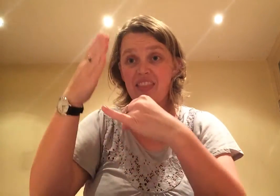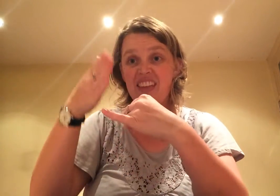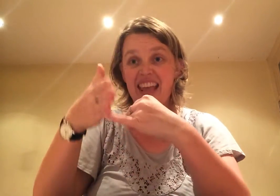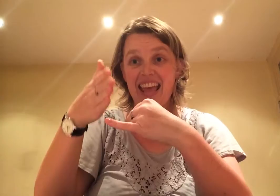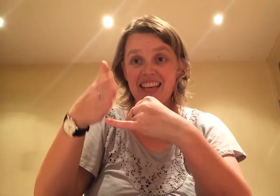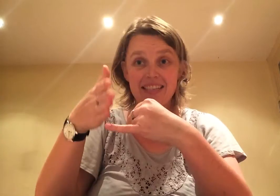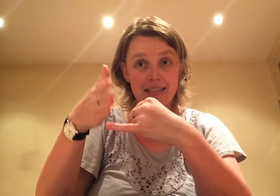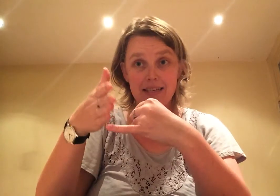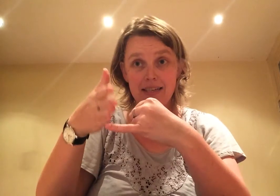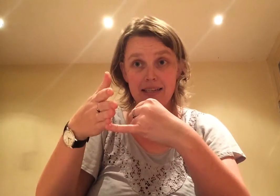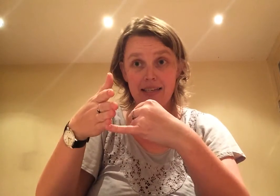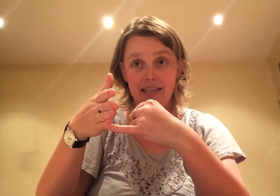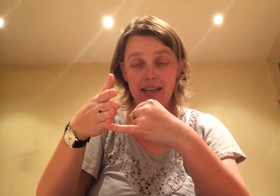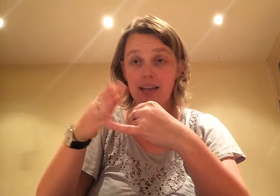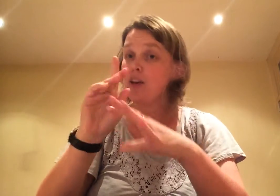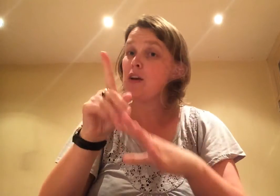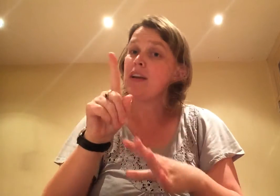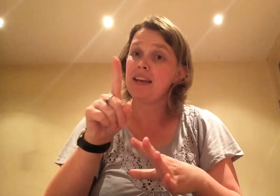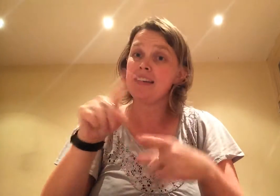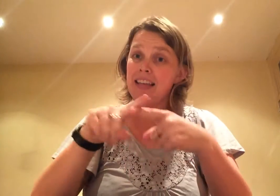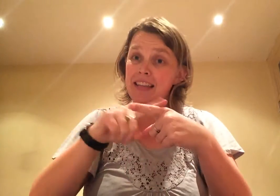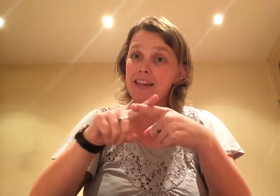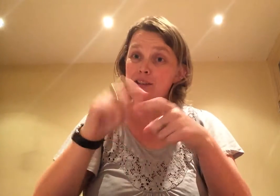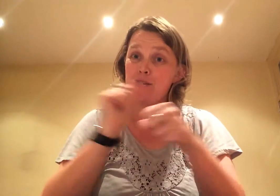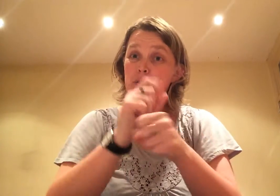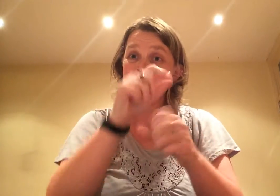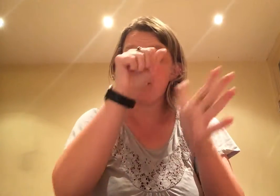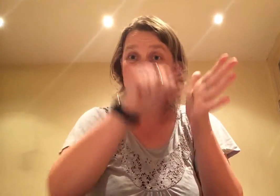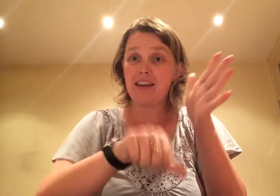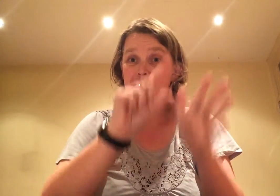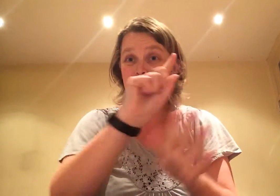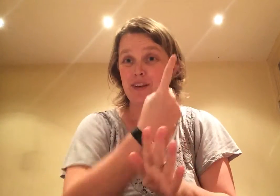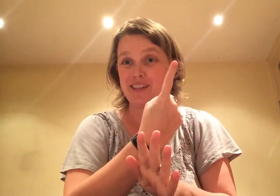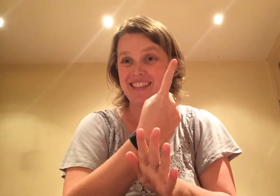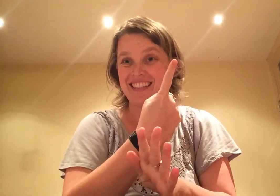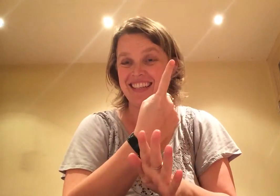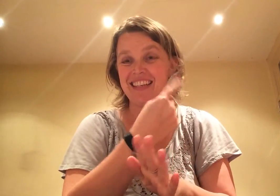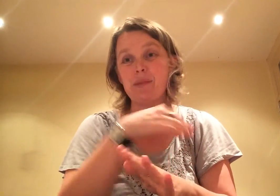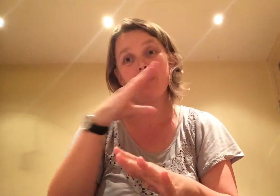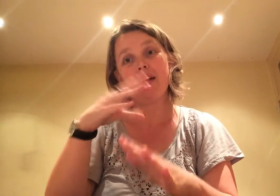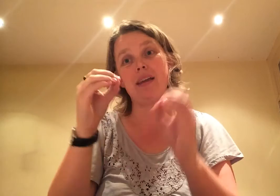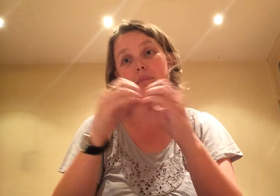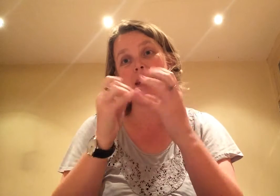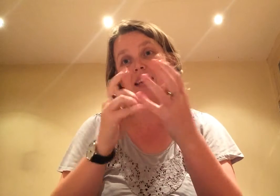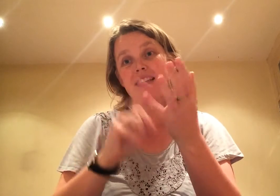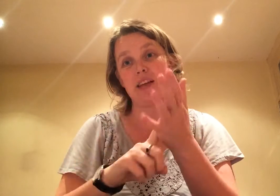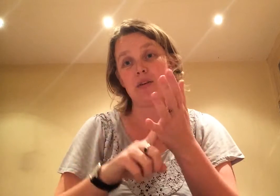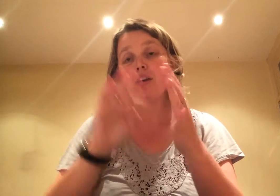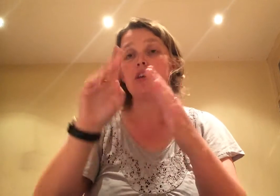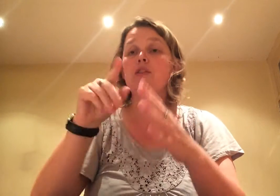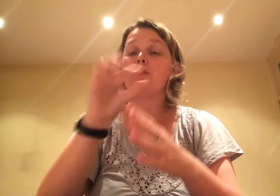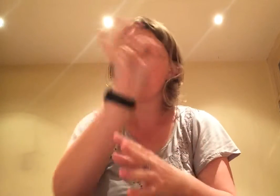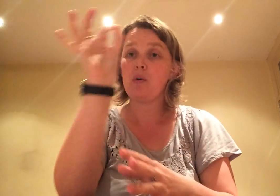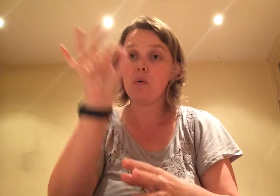the end. Okay. In English, you do it at the start, first. But in BSL, you do the